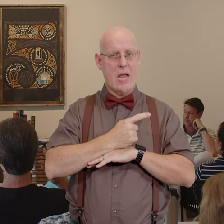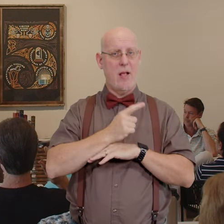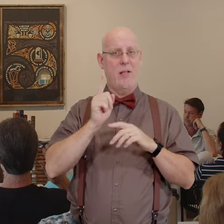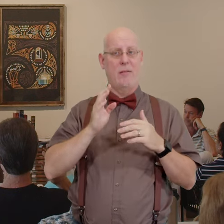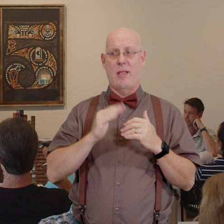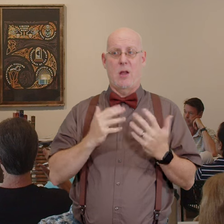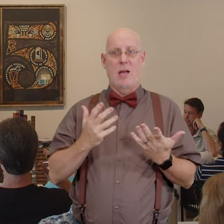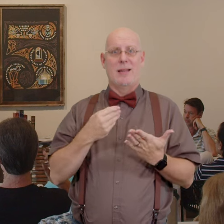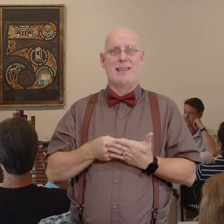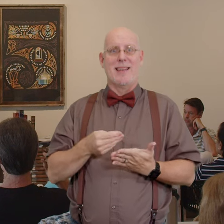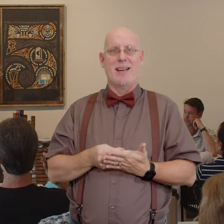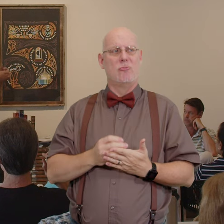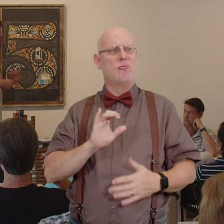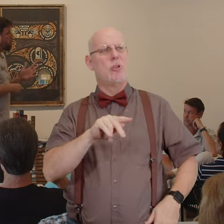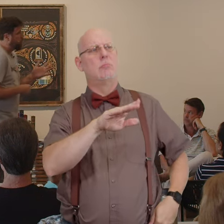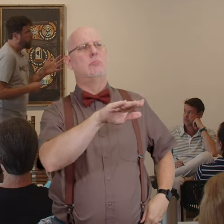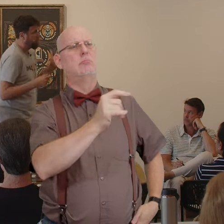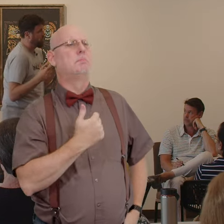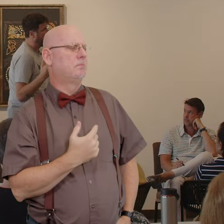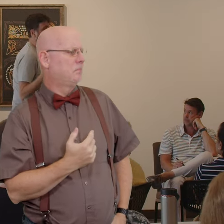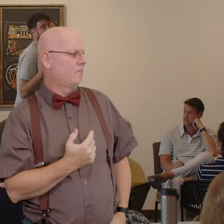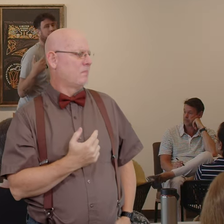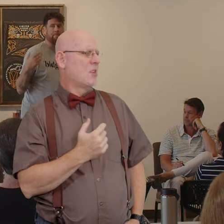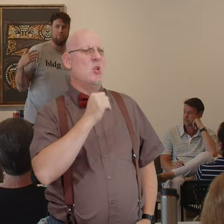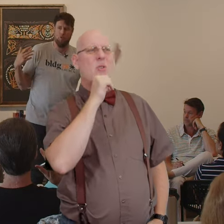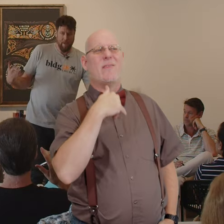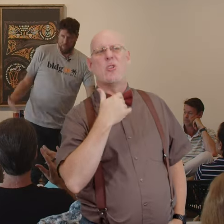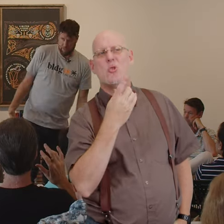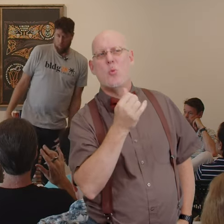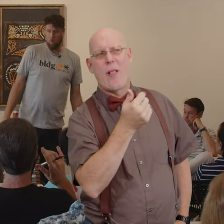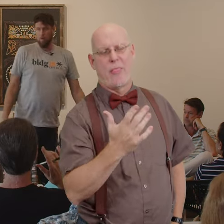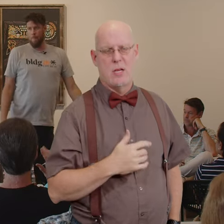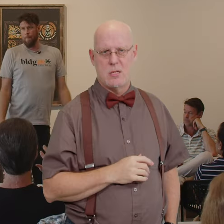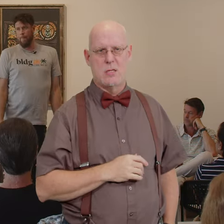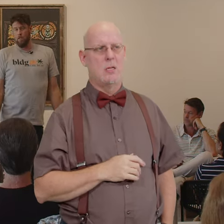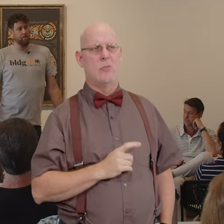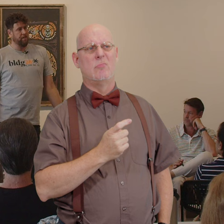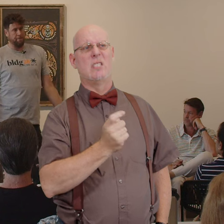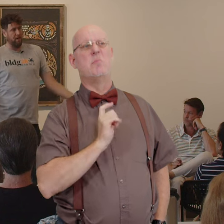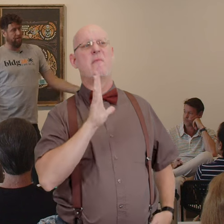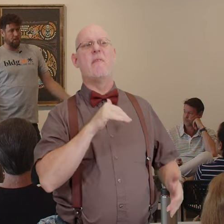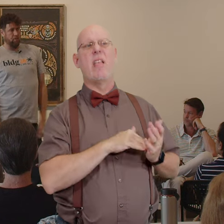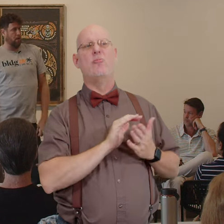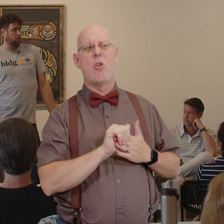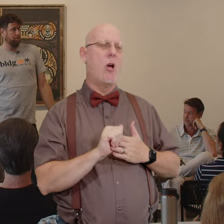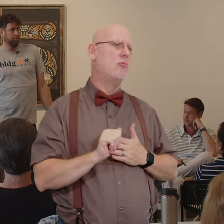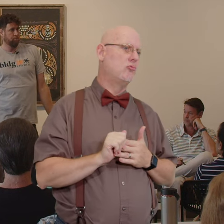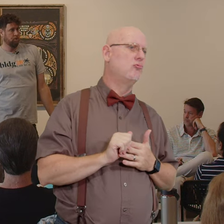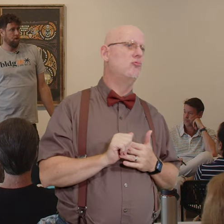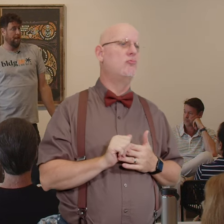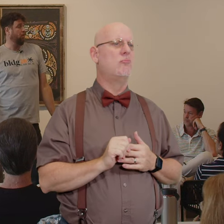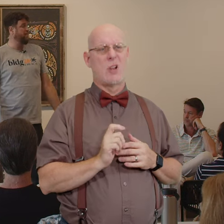than cash. So Chuck, you know what? You don't even have to like do penance anymore. You just give me